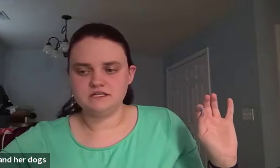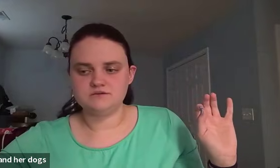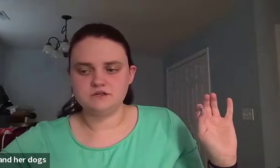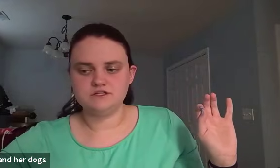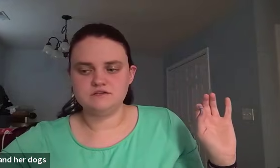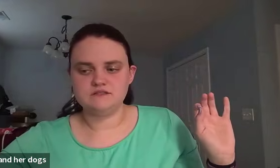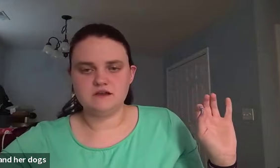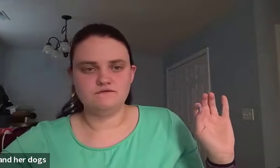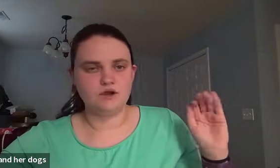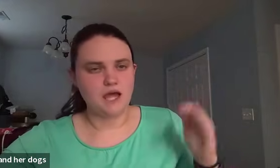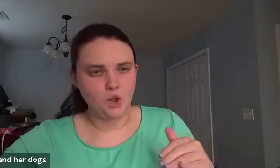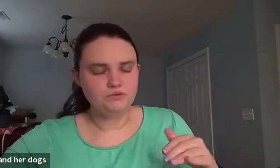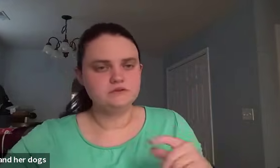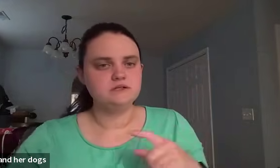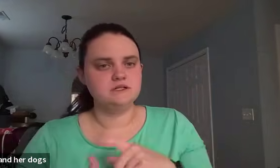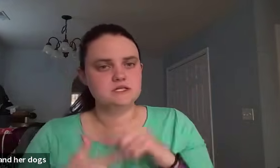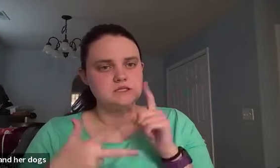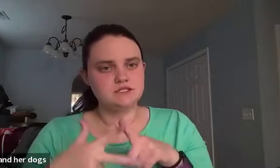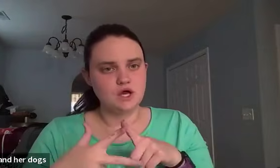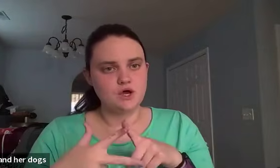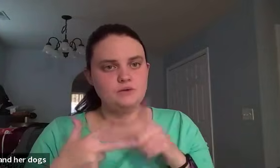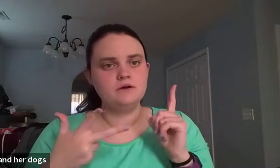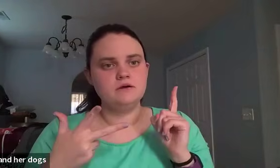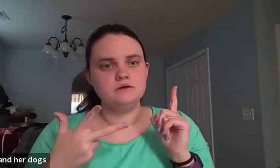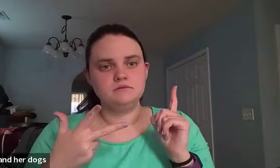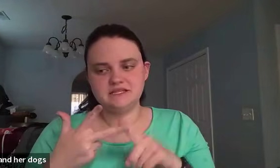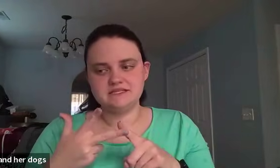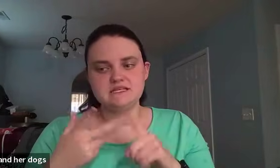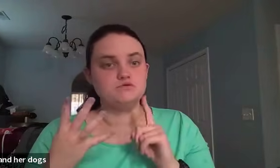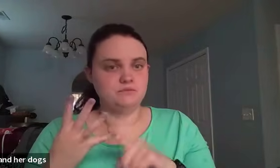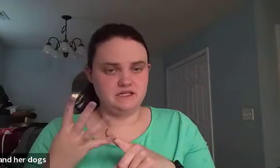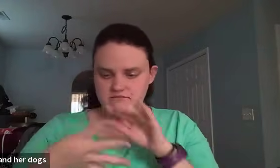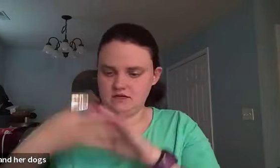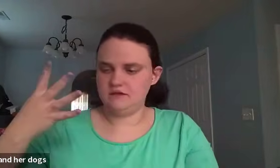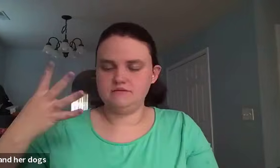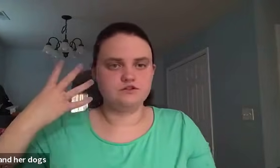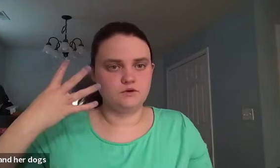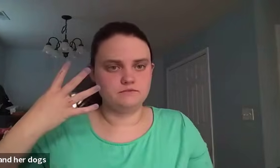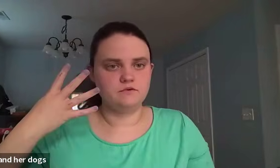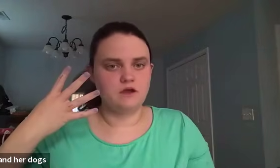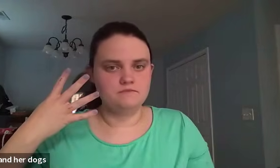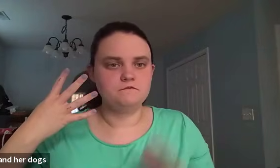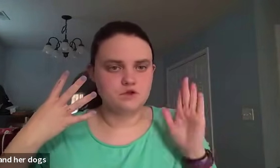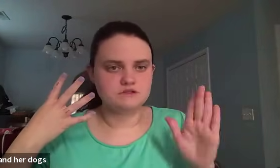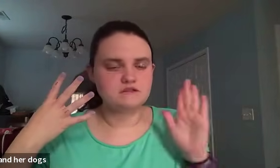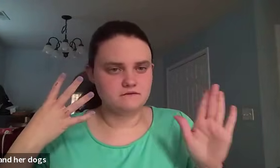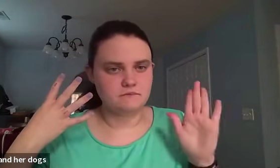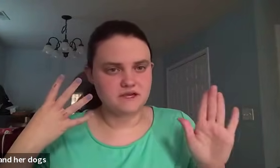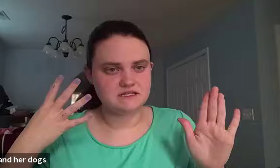is we're gonna do the sign for help, slow, please, and repeat. I lied. There's four. Okay. Those I think are very